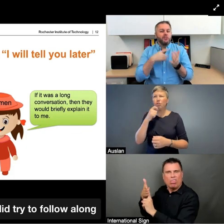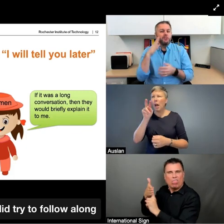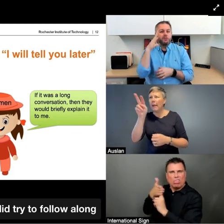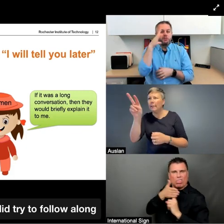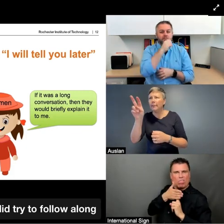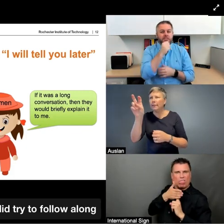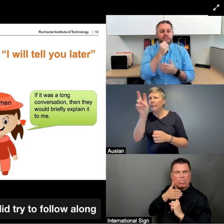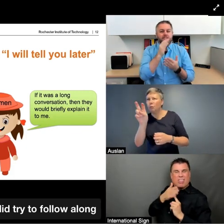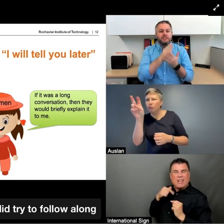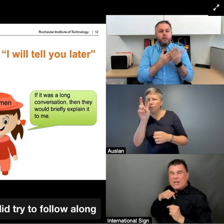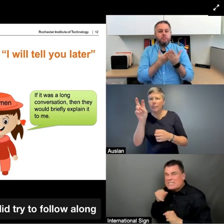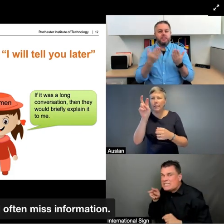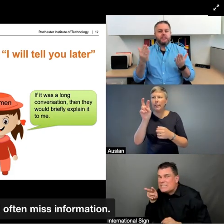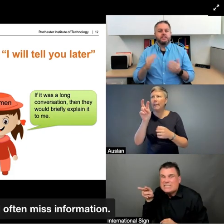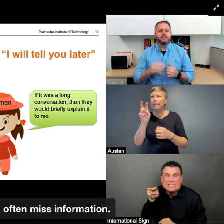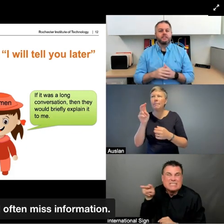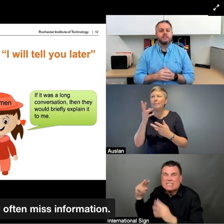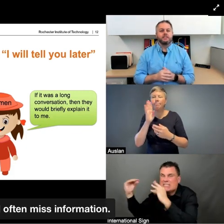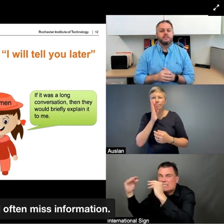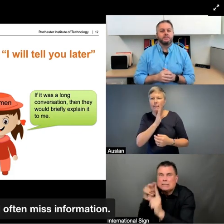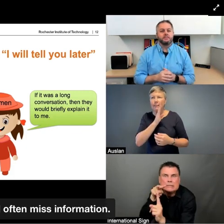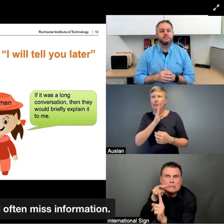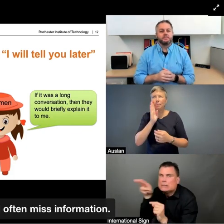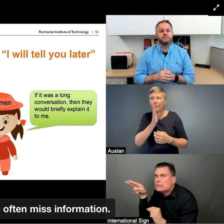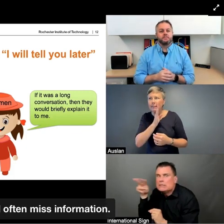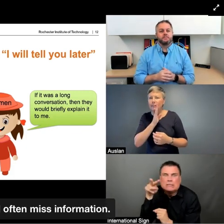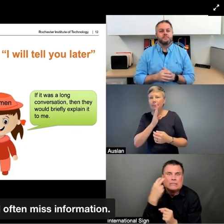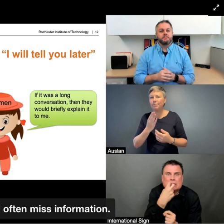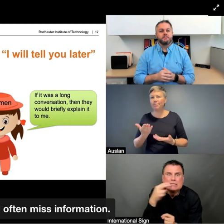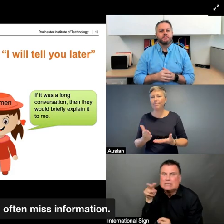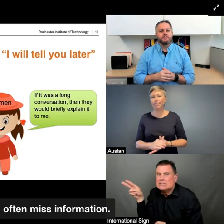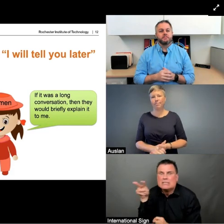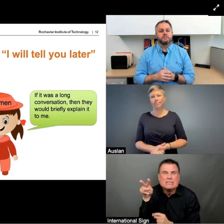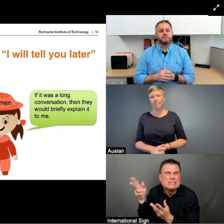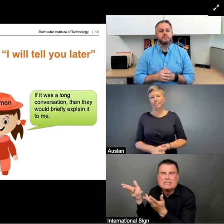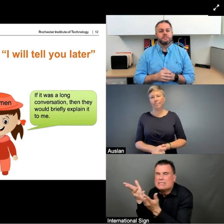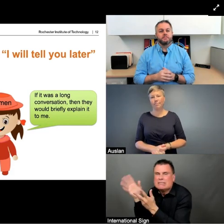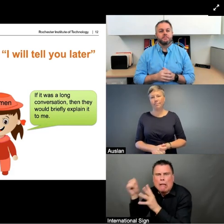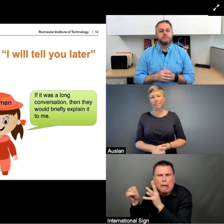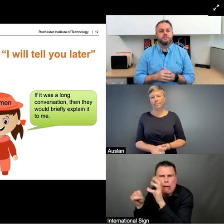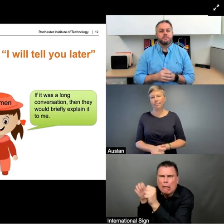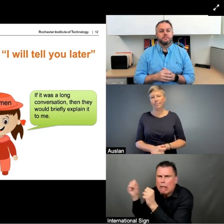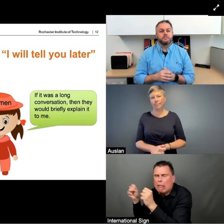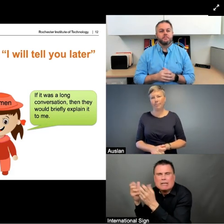Some did try to follow along and would often miss information.